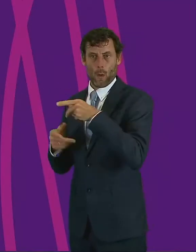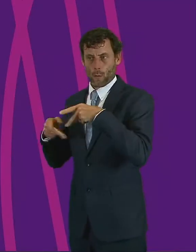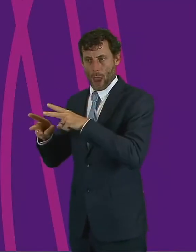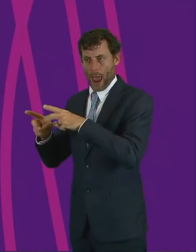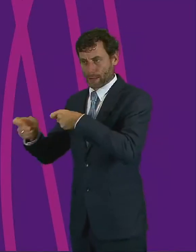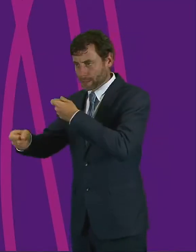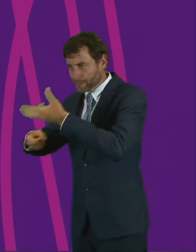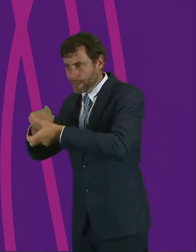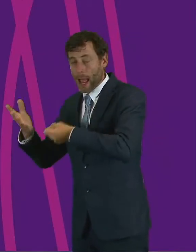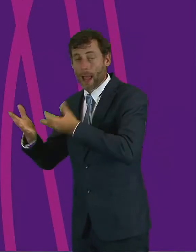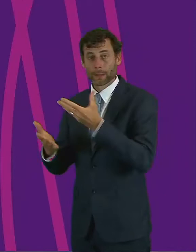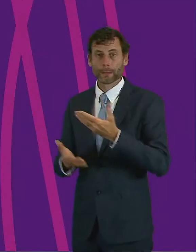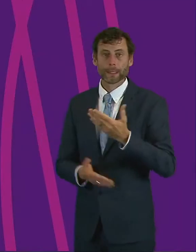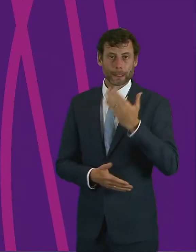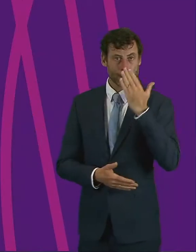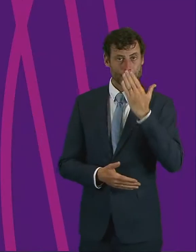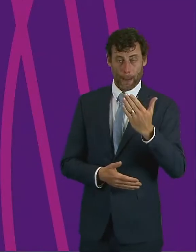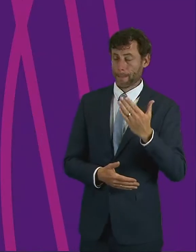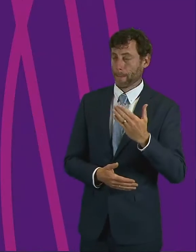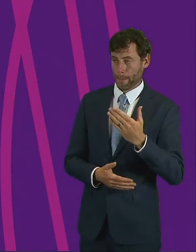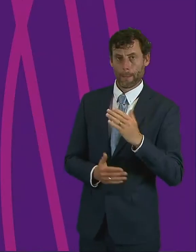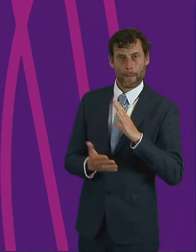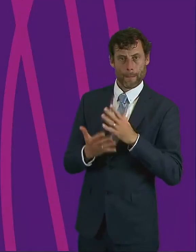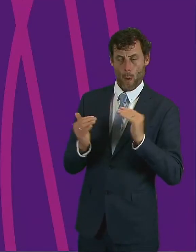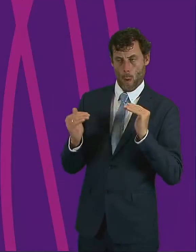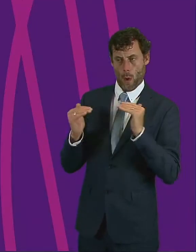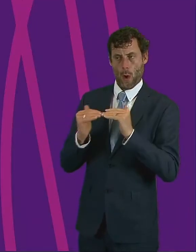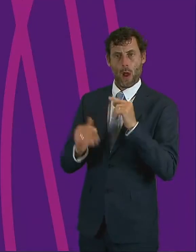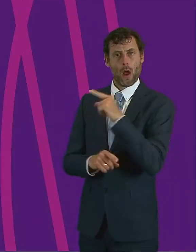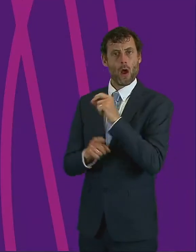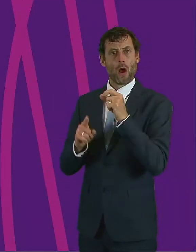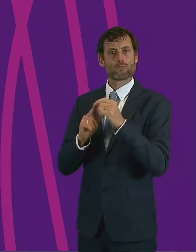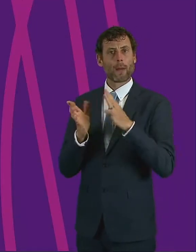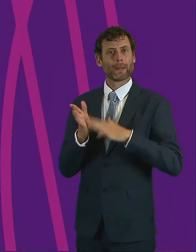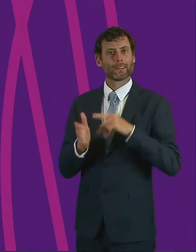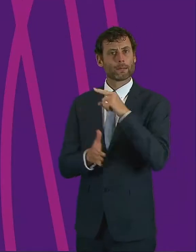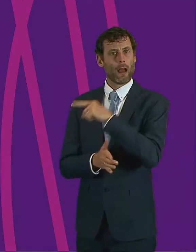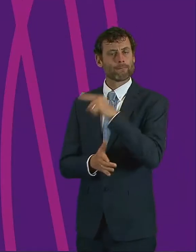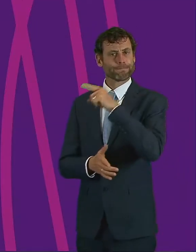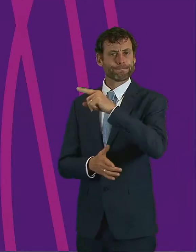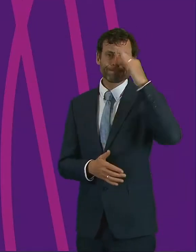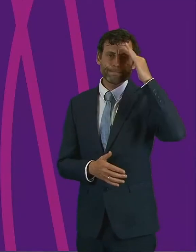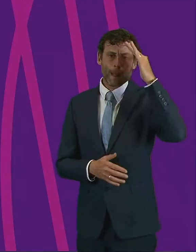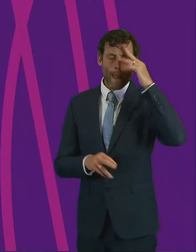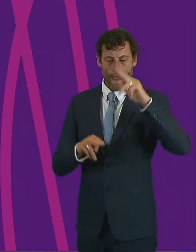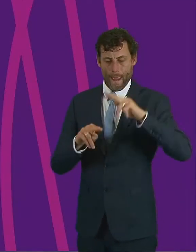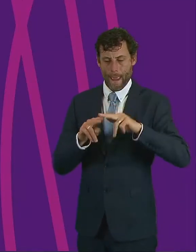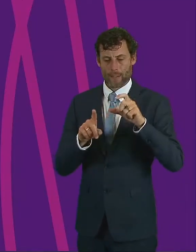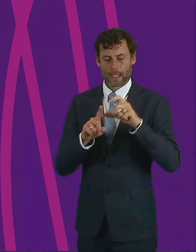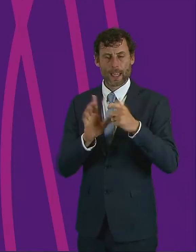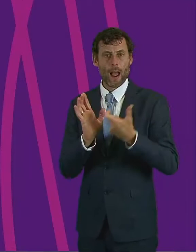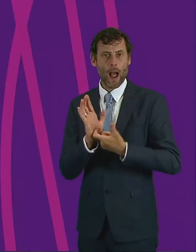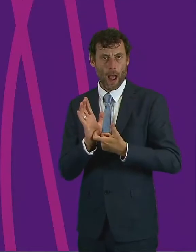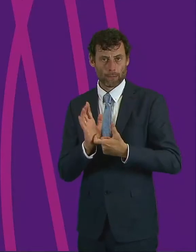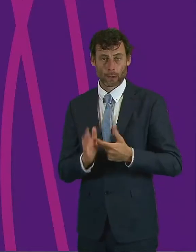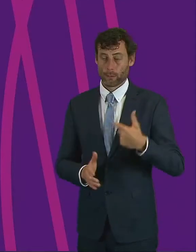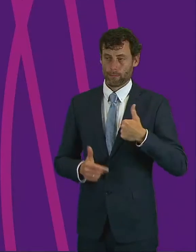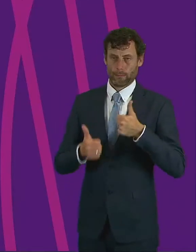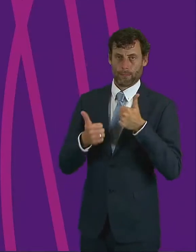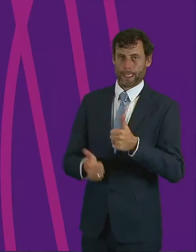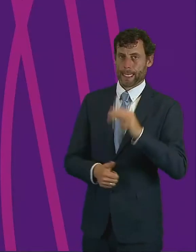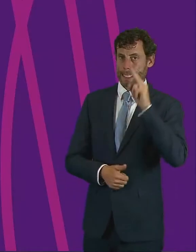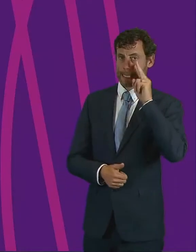Minister's rhetoric of FDR. So while I support certain measures, not least the reduced VAT for tourism